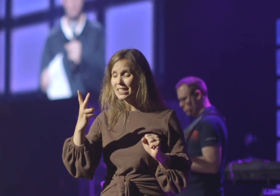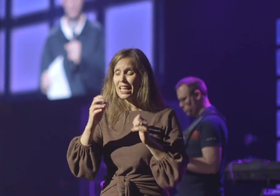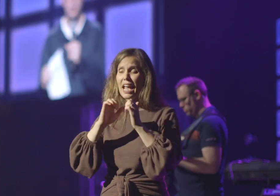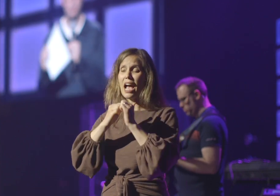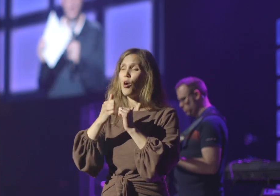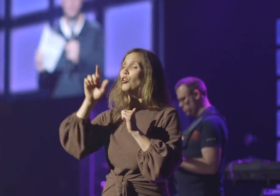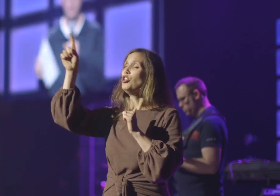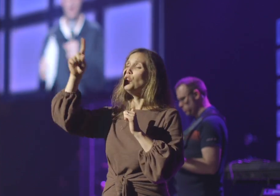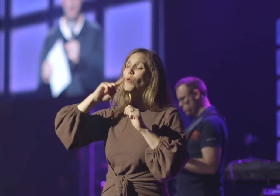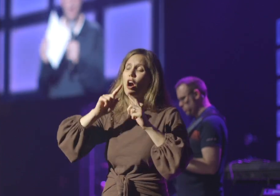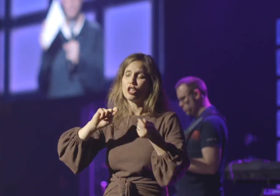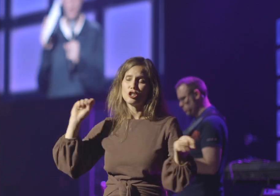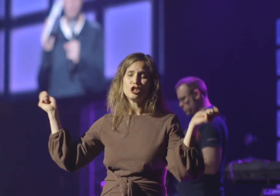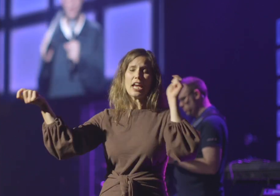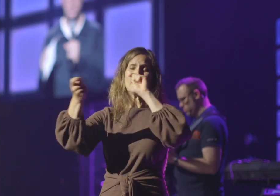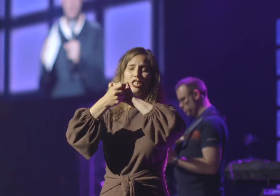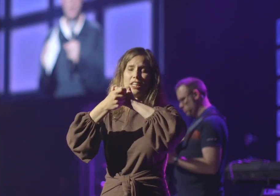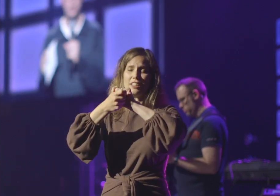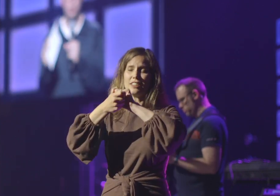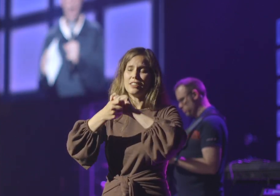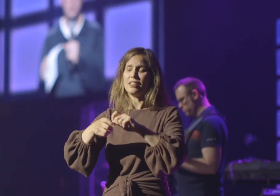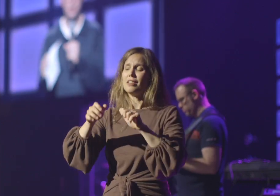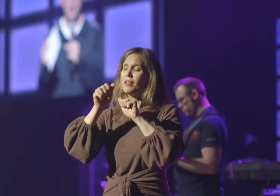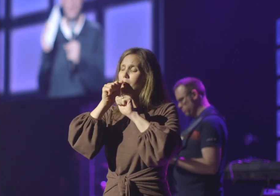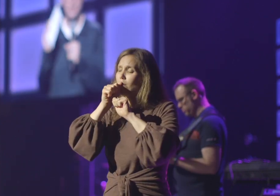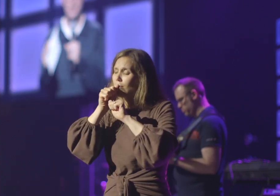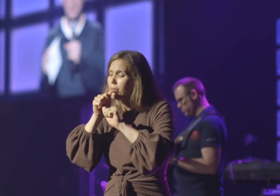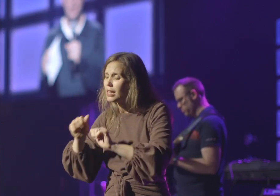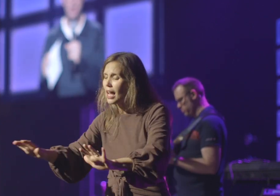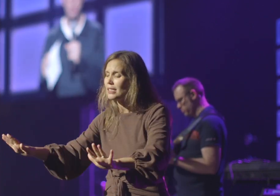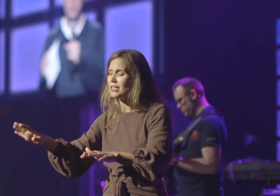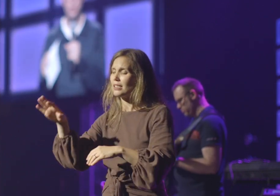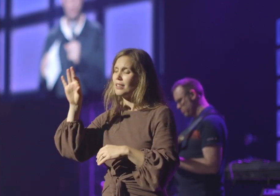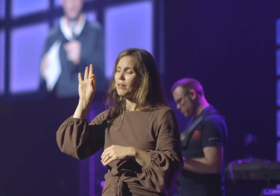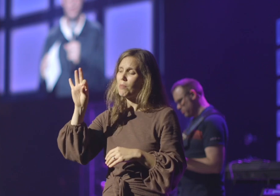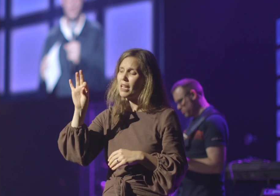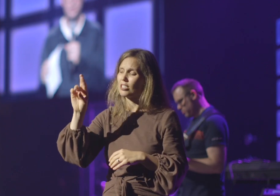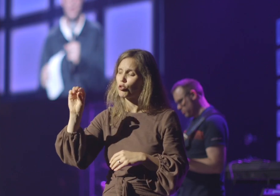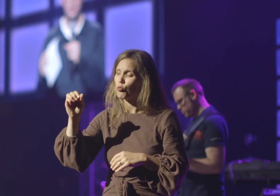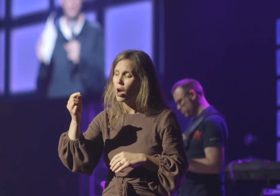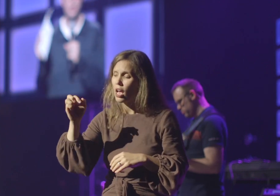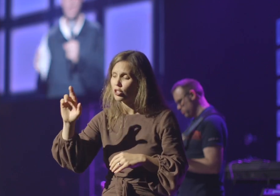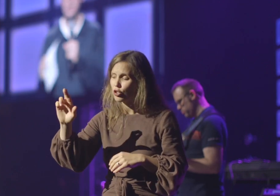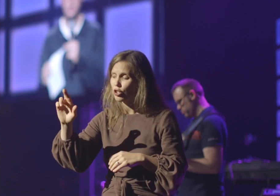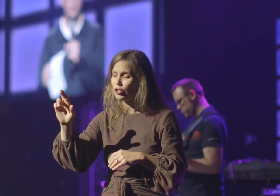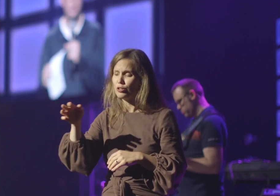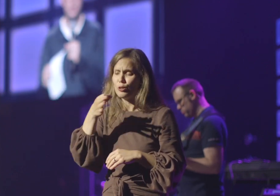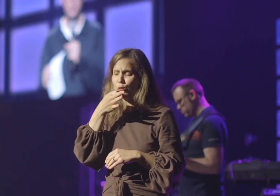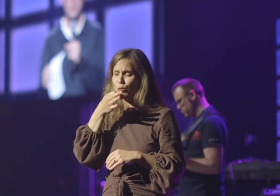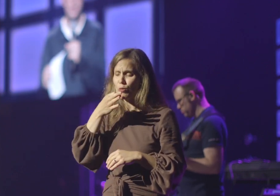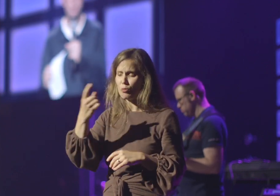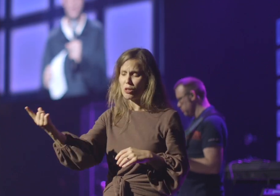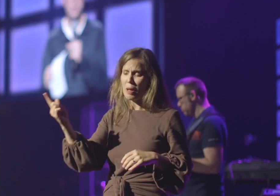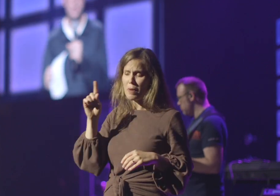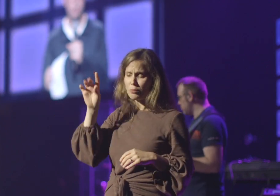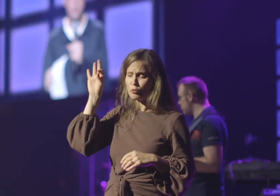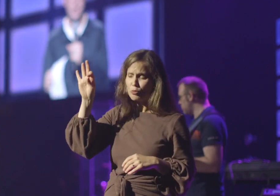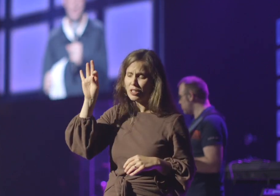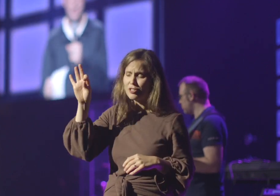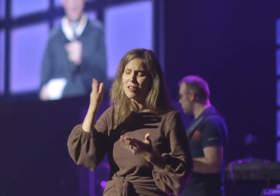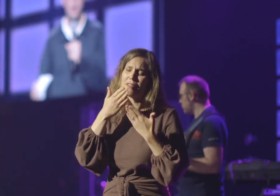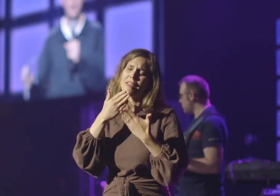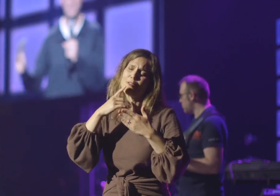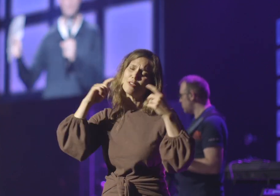do. Bless Pastor Roger as he brings the word to us. Lord, thank you so much for the celebration this